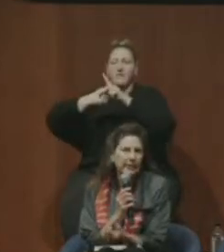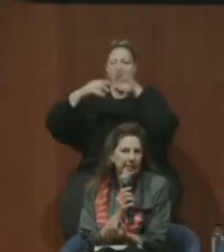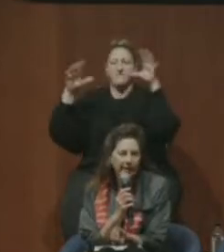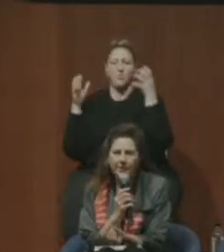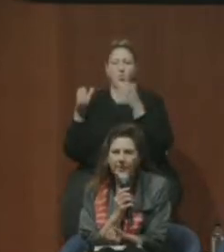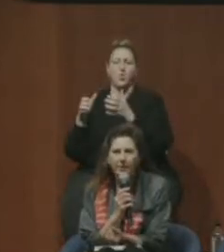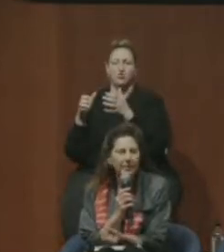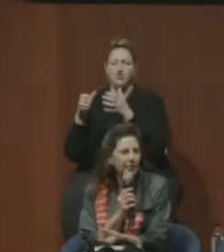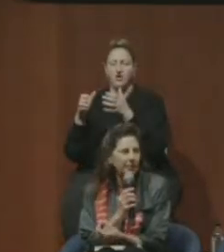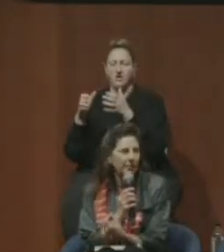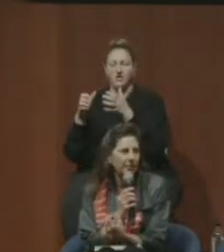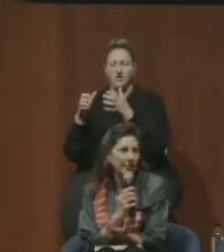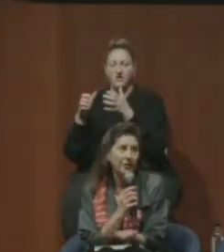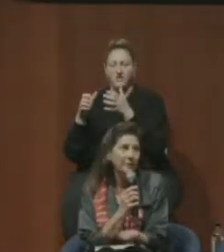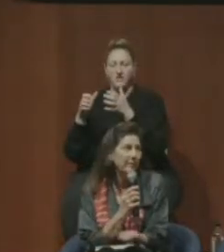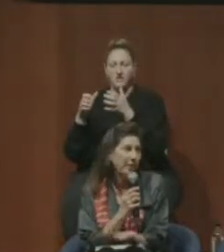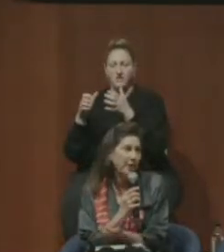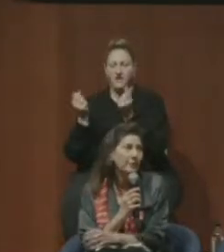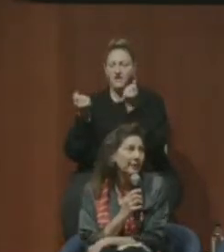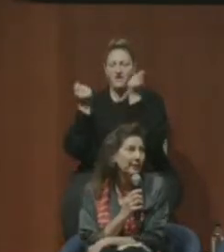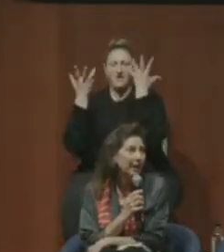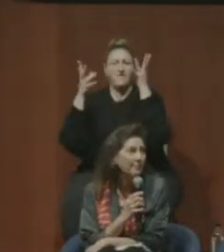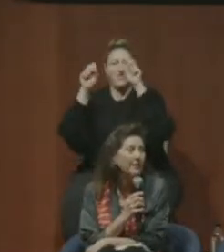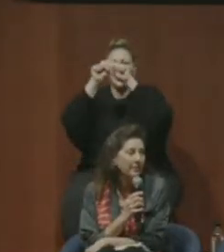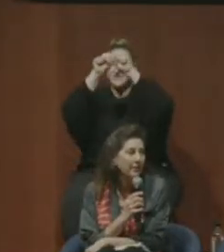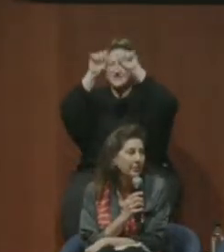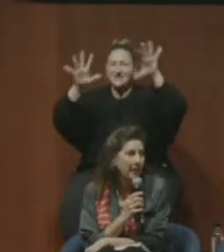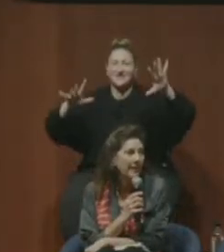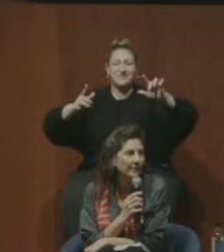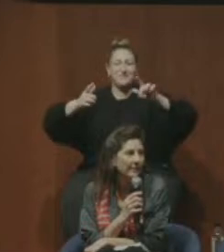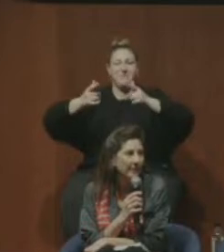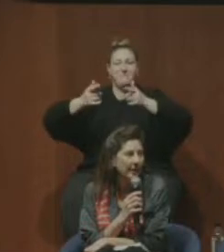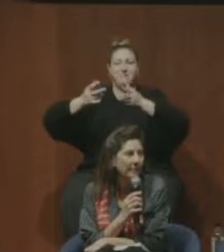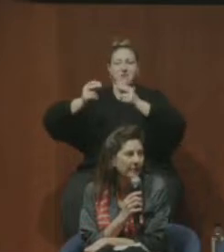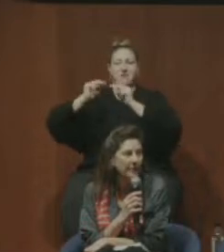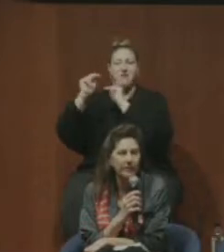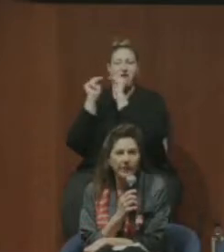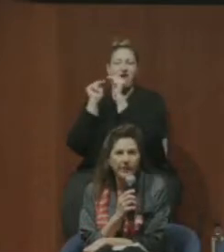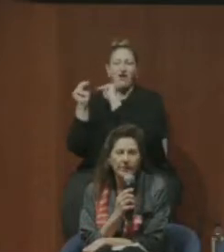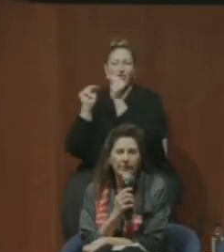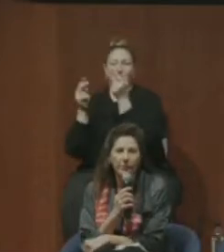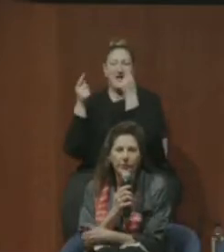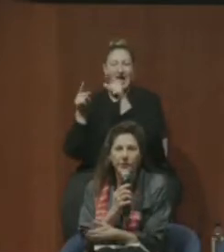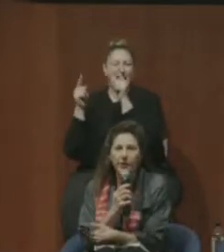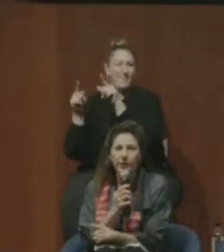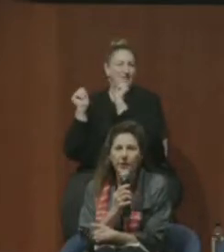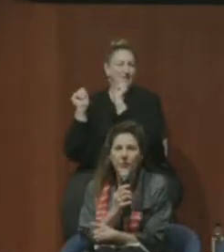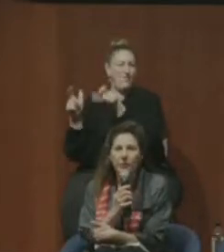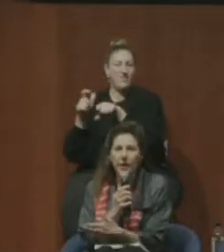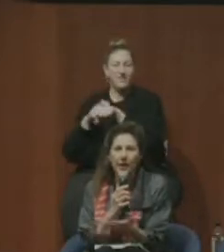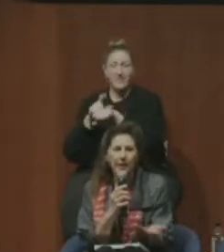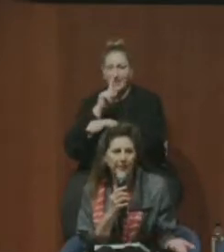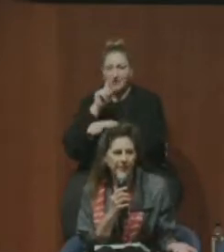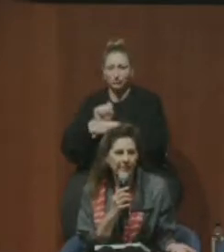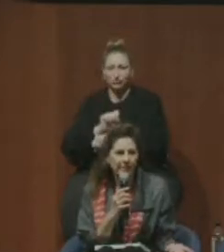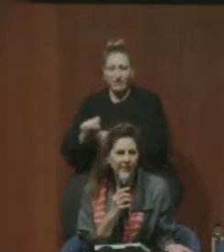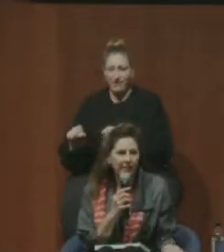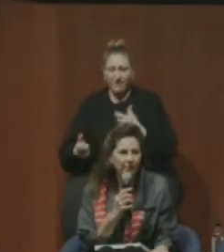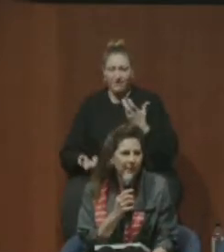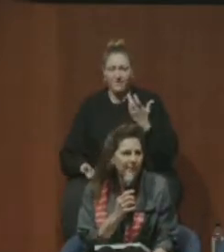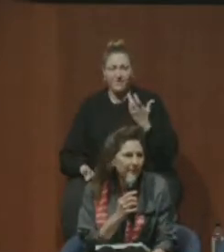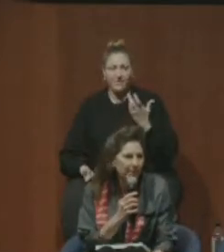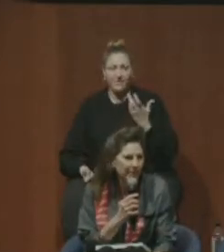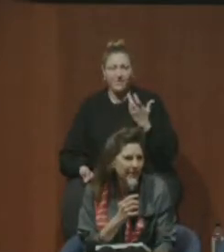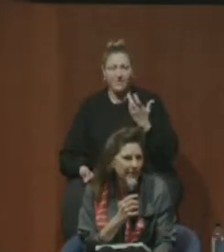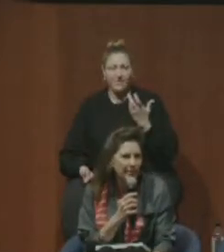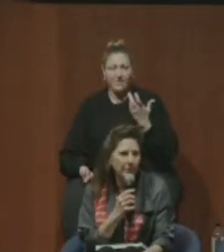partially contested. There's a system of bartering that happened in the UN. I mean, that was very real. And of course, we're not getting